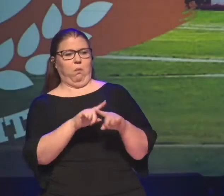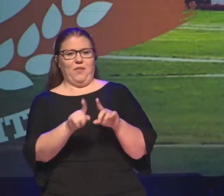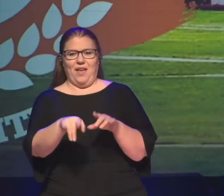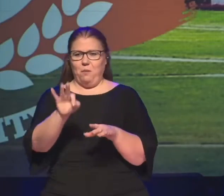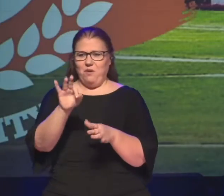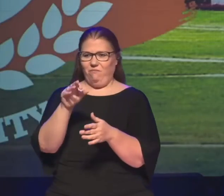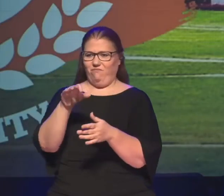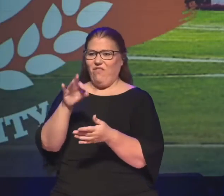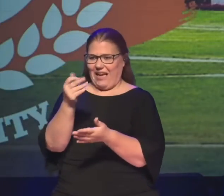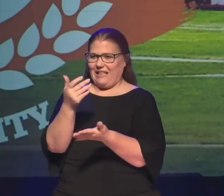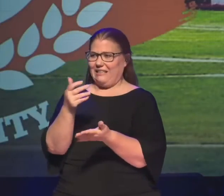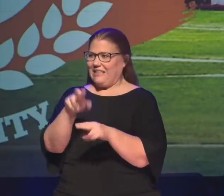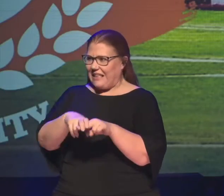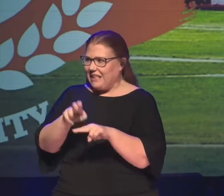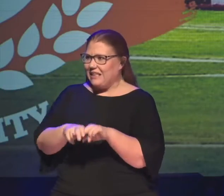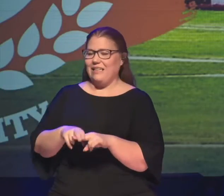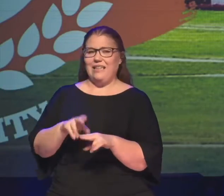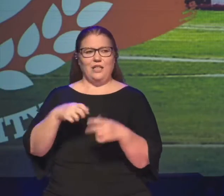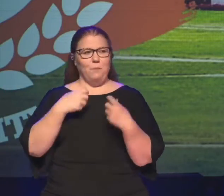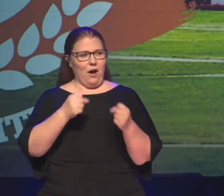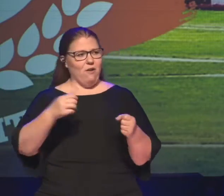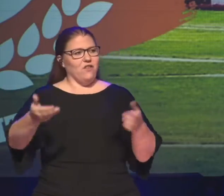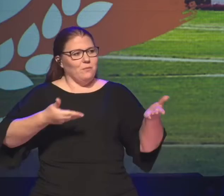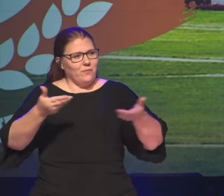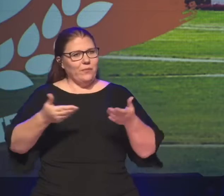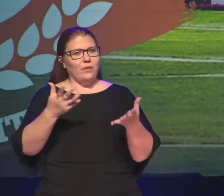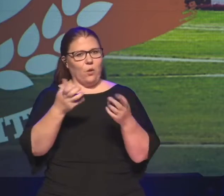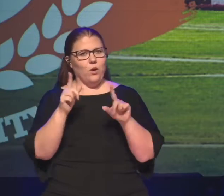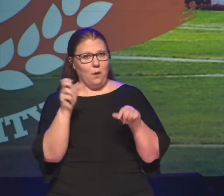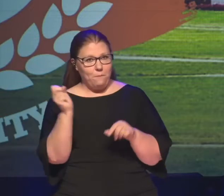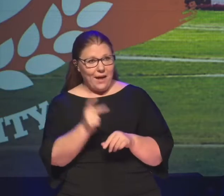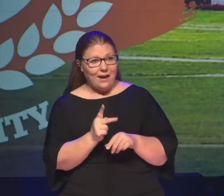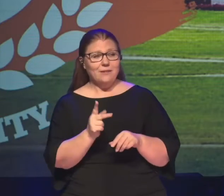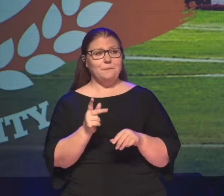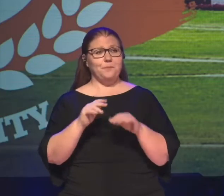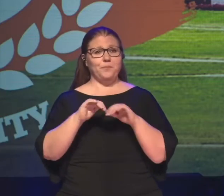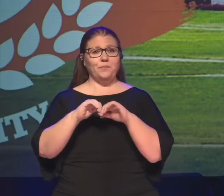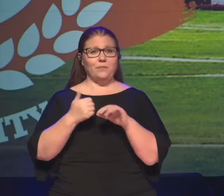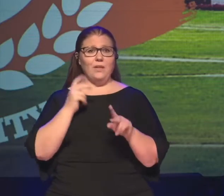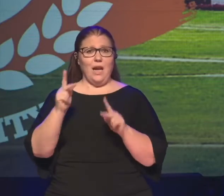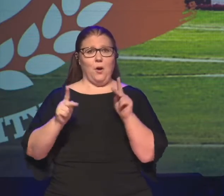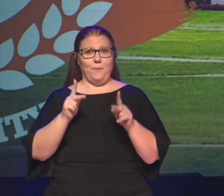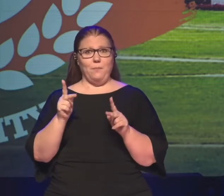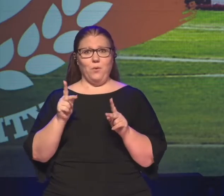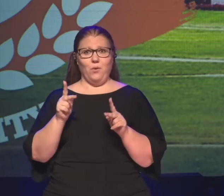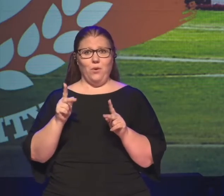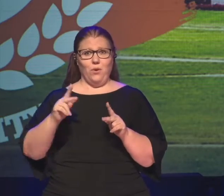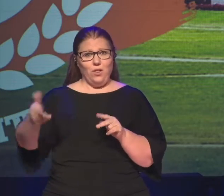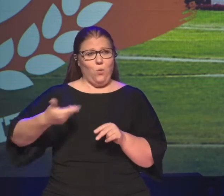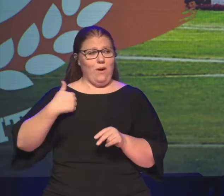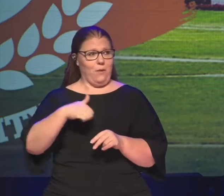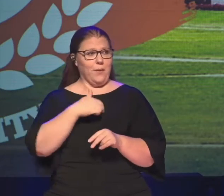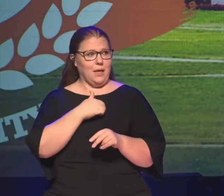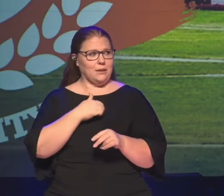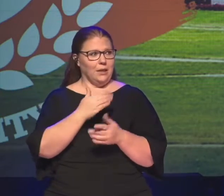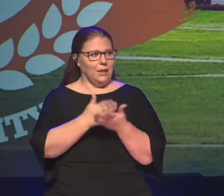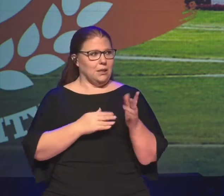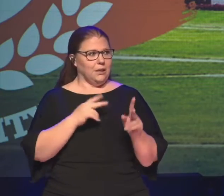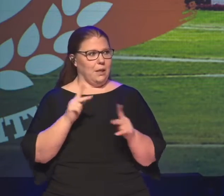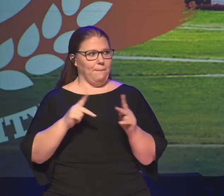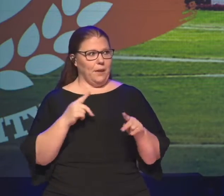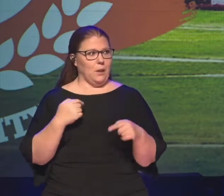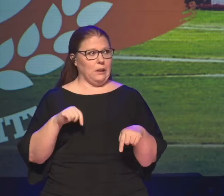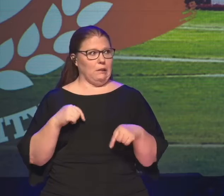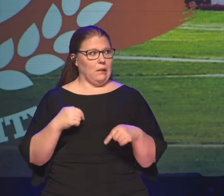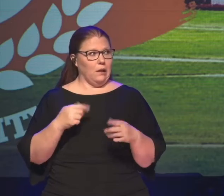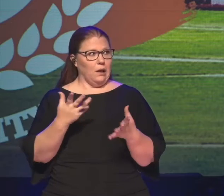right? That's the power of hospitality. You wanted to come back. And the way in which people welcome us, right? Here's your first fill-in. Some of you are getting antsy. You're like, you're into this thing 8 minutes, Ryan. We haven't got